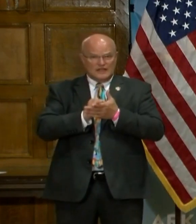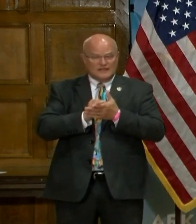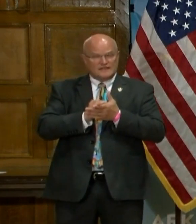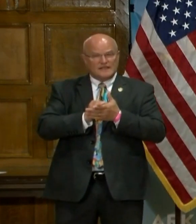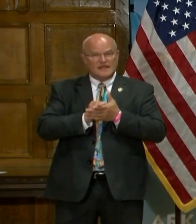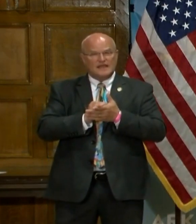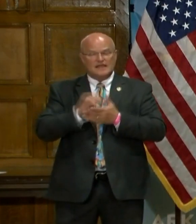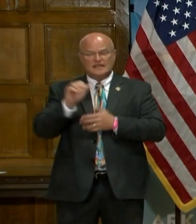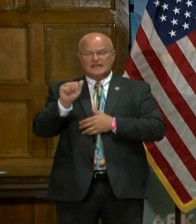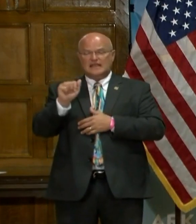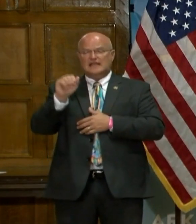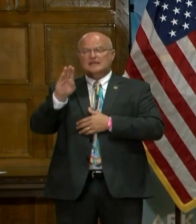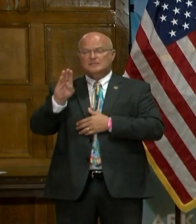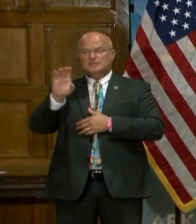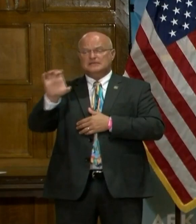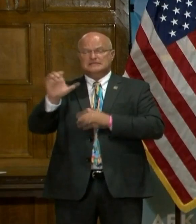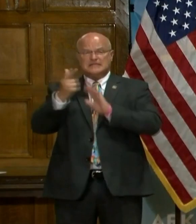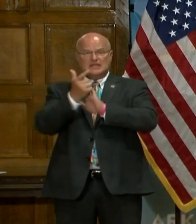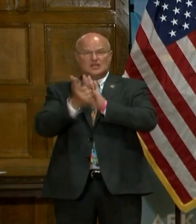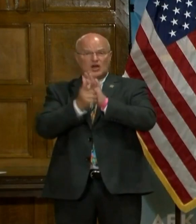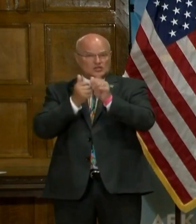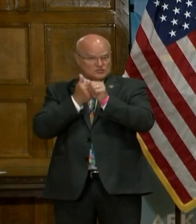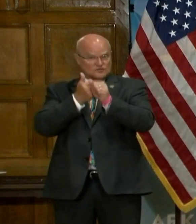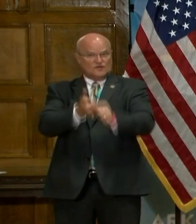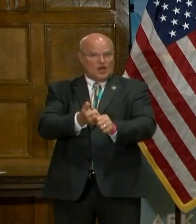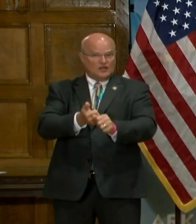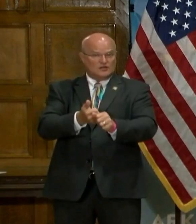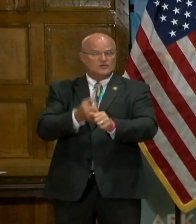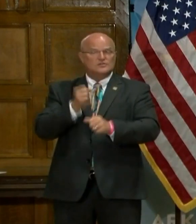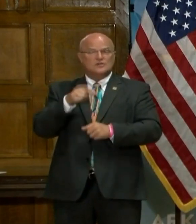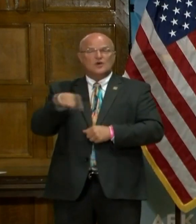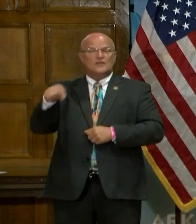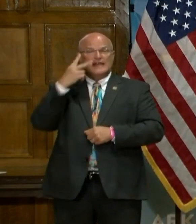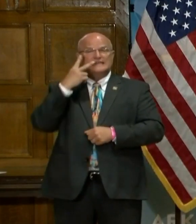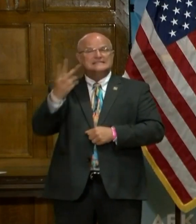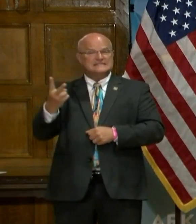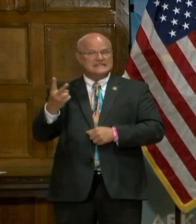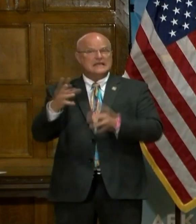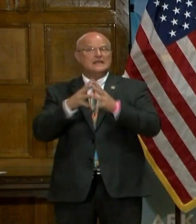the ABC laws are followed, and so they see